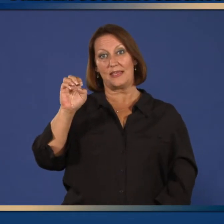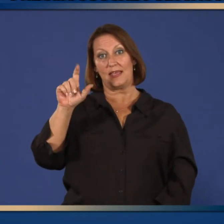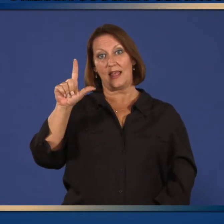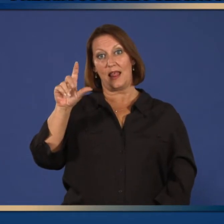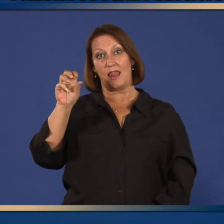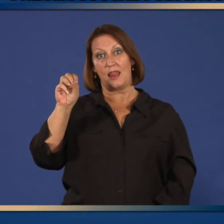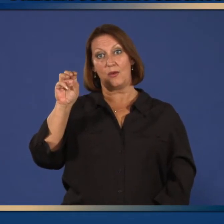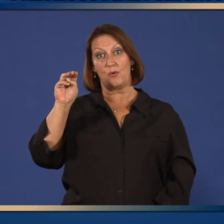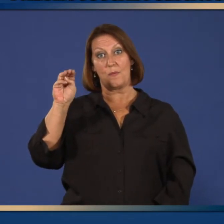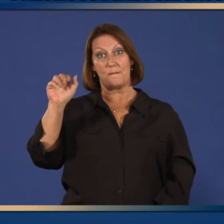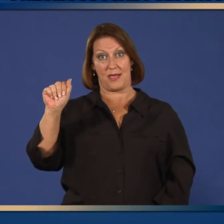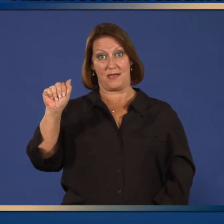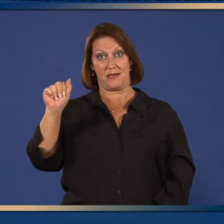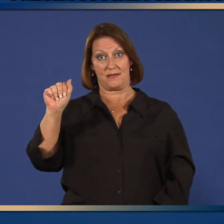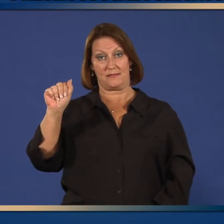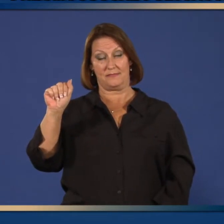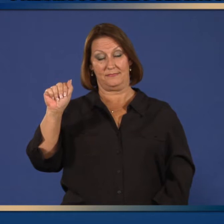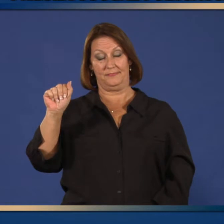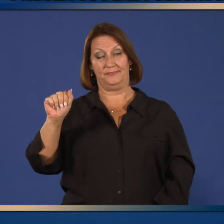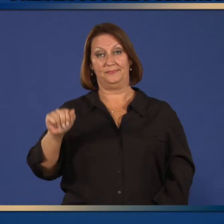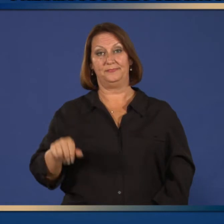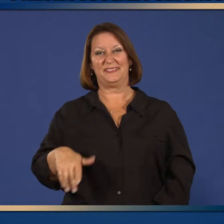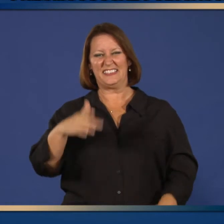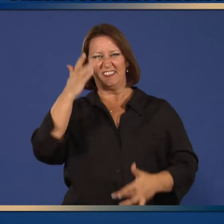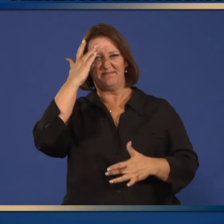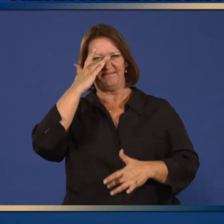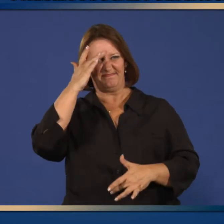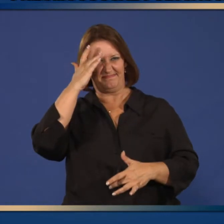multiple myeloma,